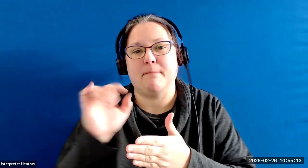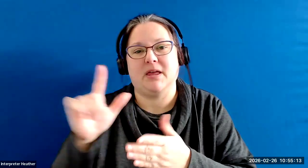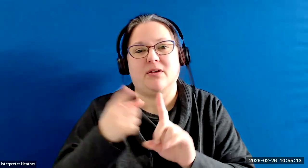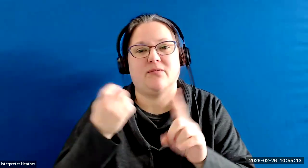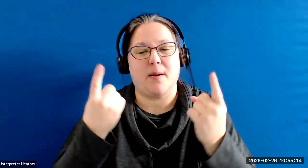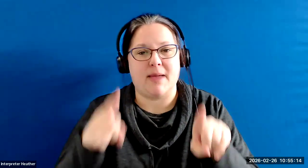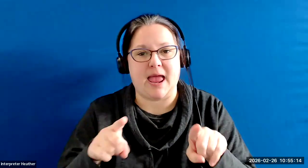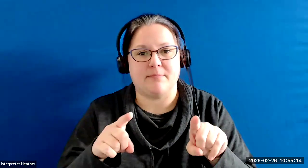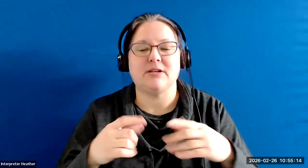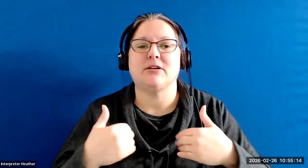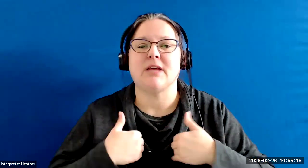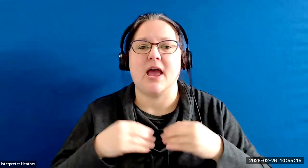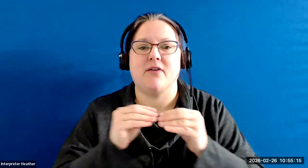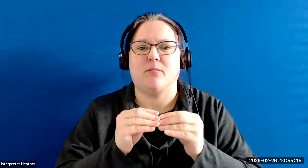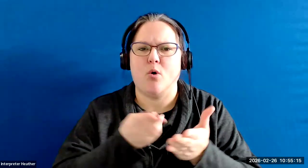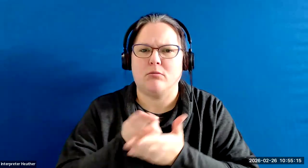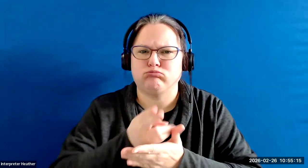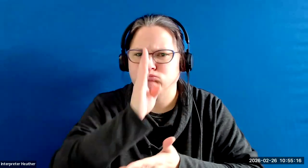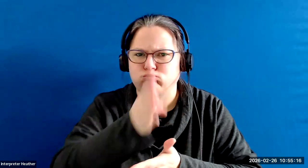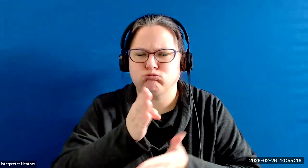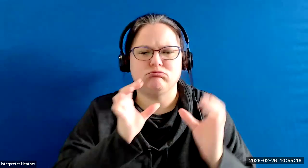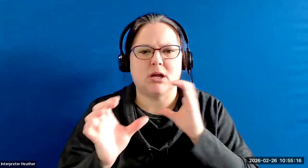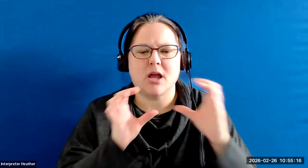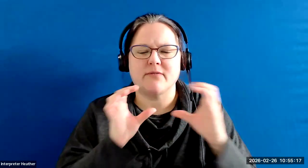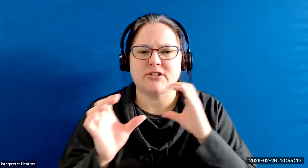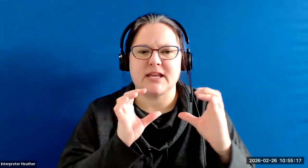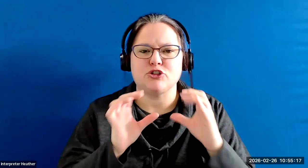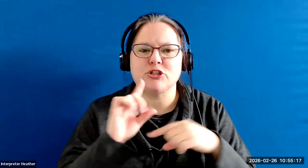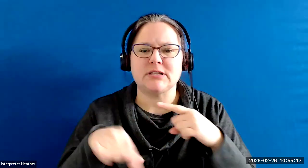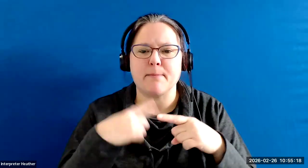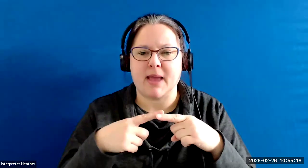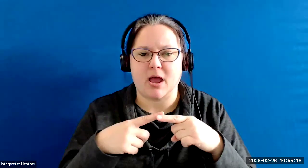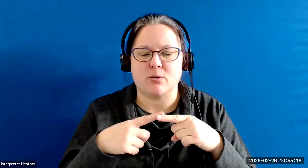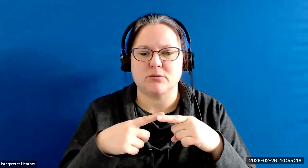and having more frank conversations about